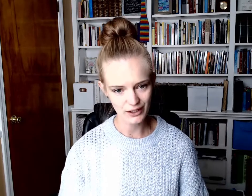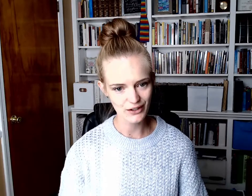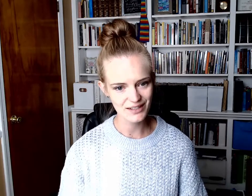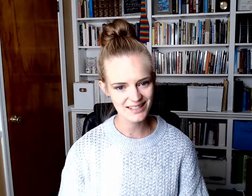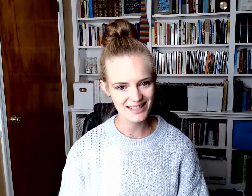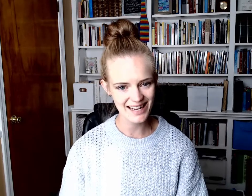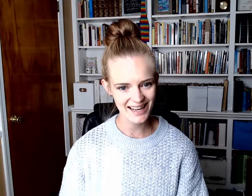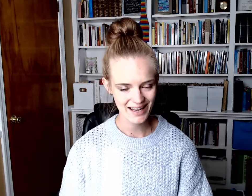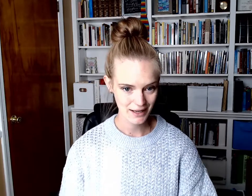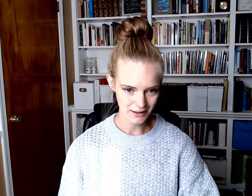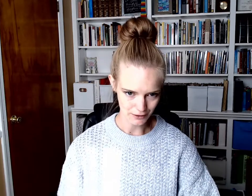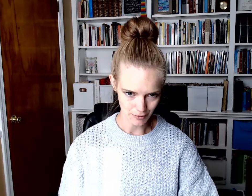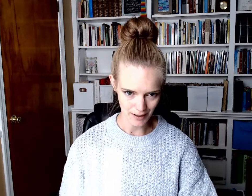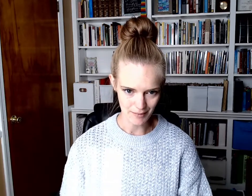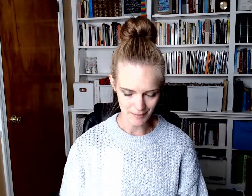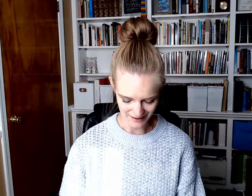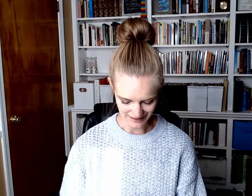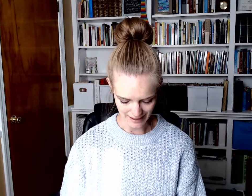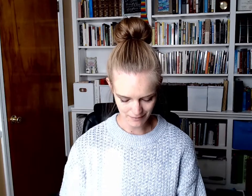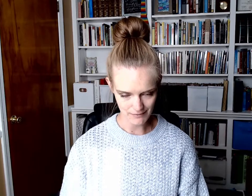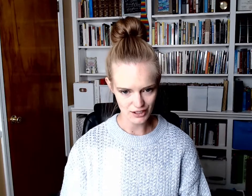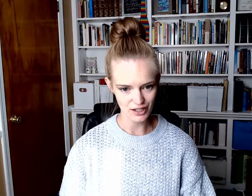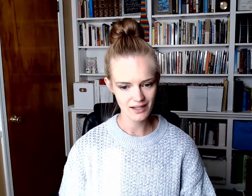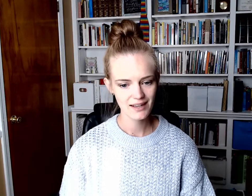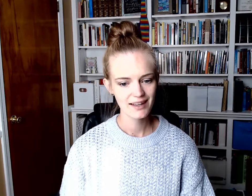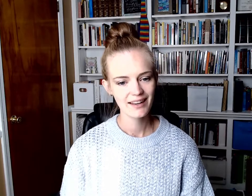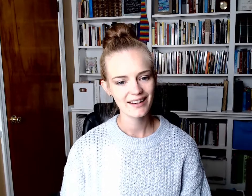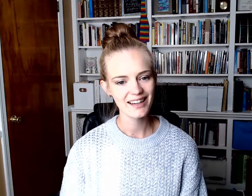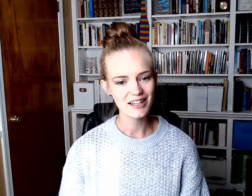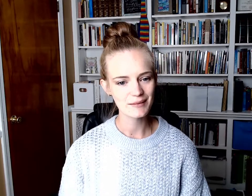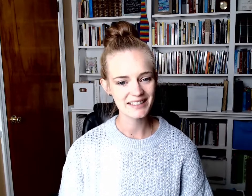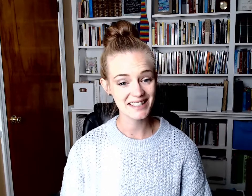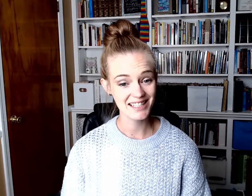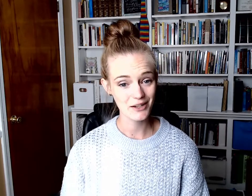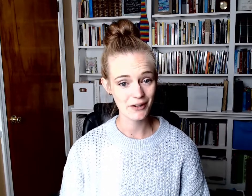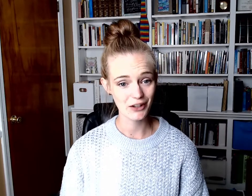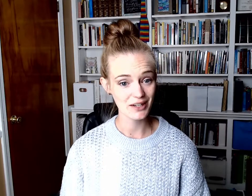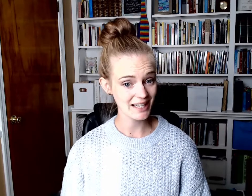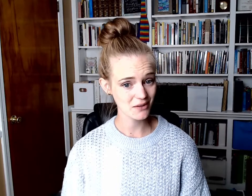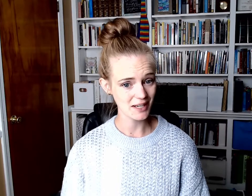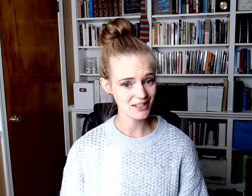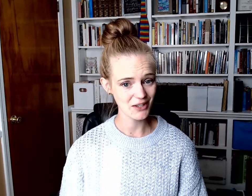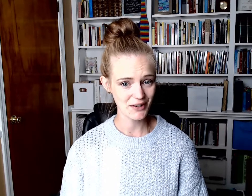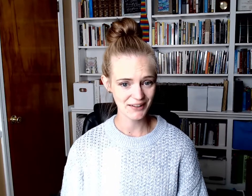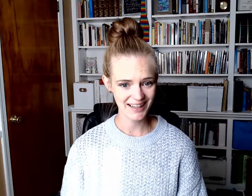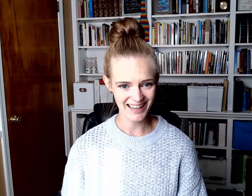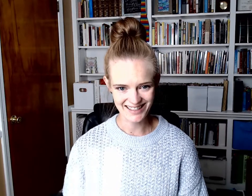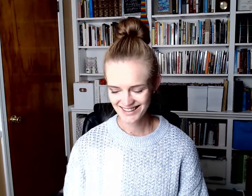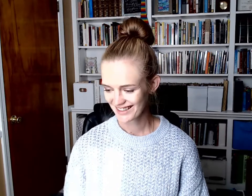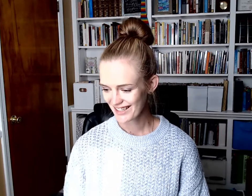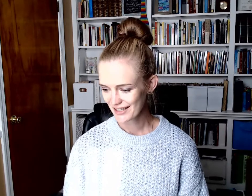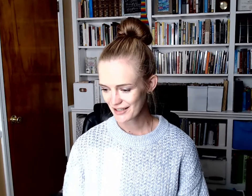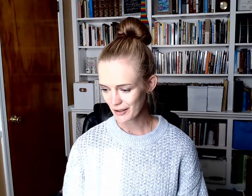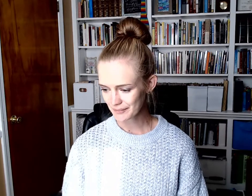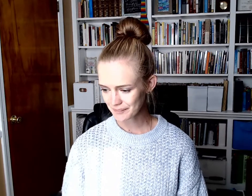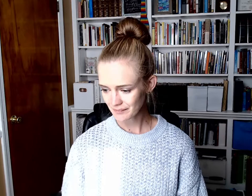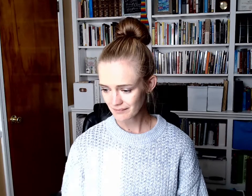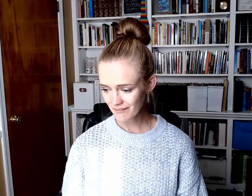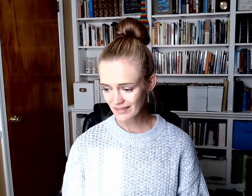learned today. Put a little pop in my lap, Misha, and the signs that we're going to learn next week so you can look ahead. So